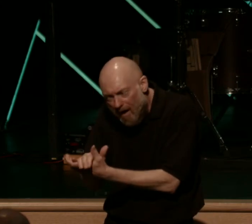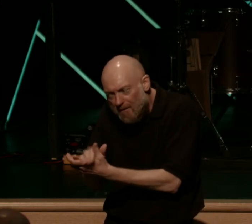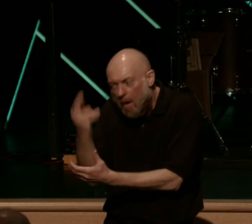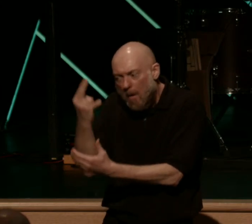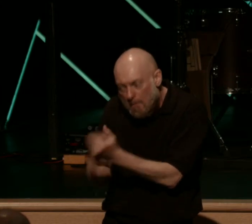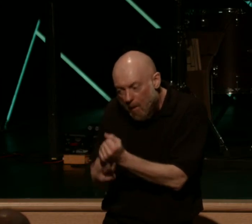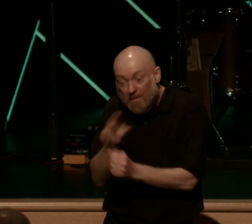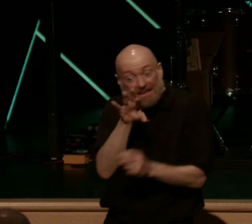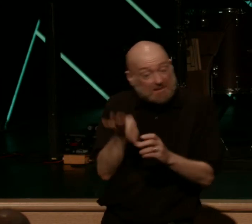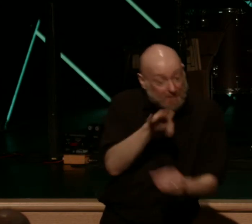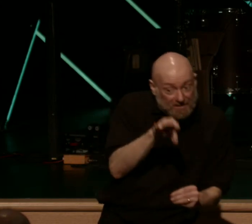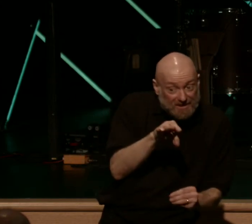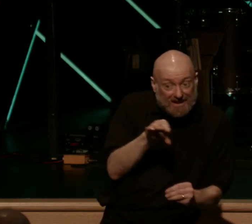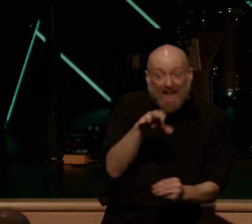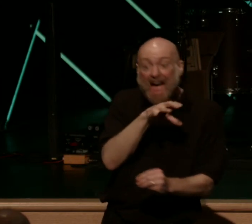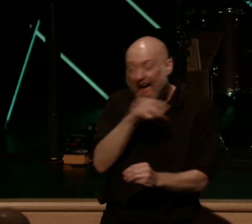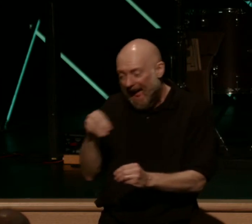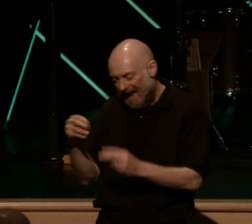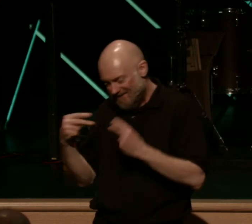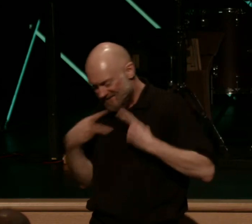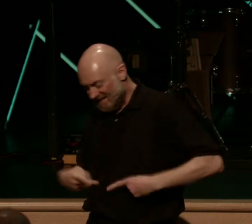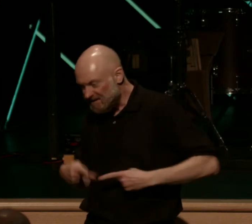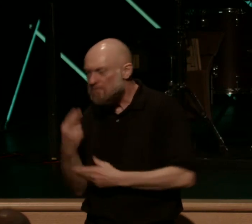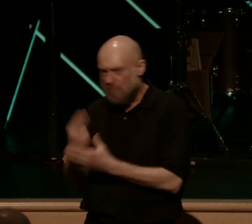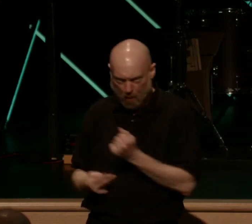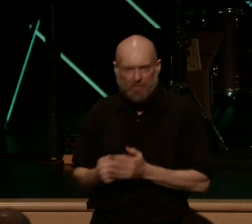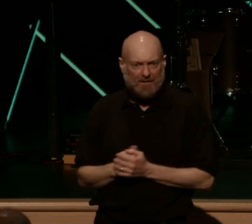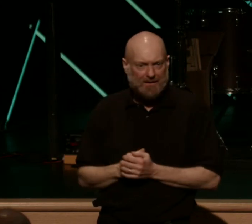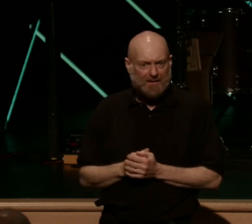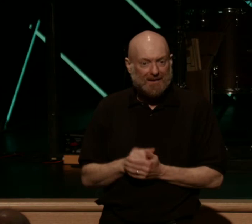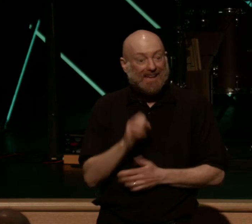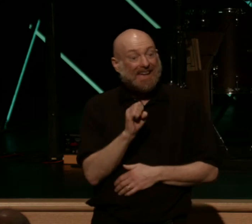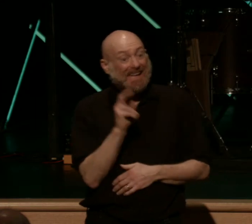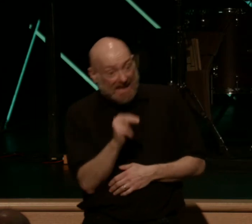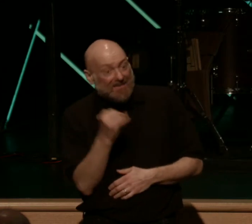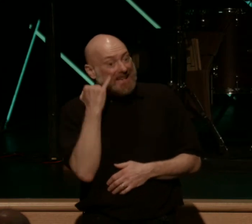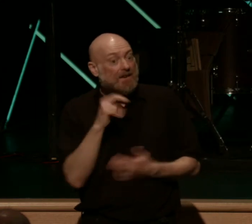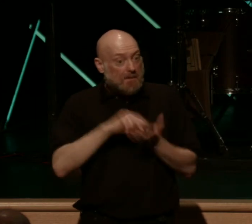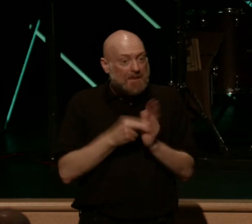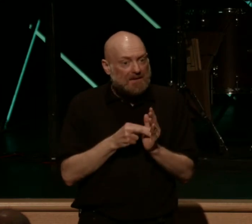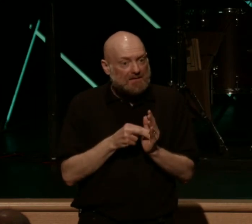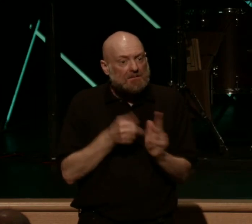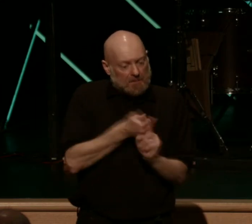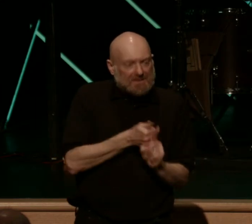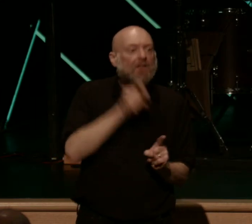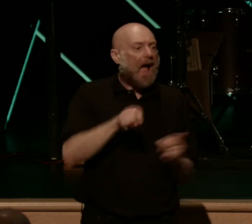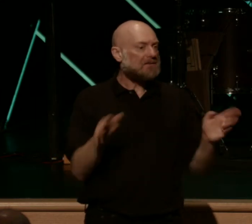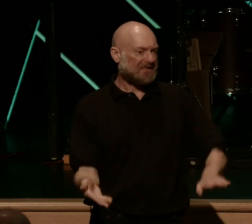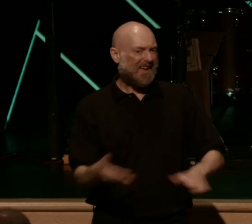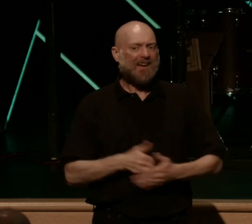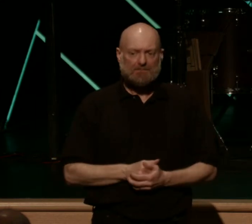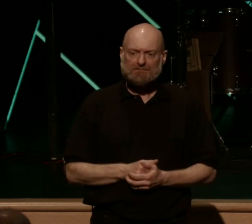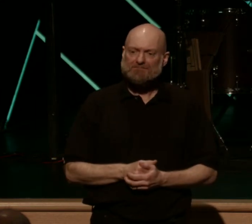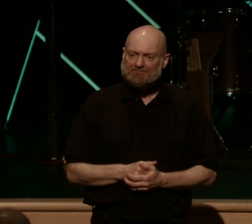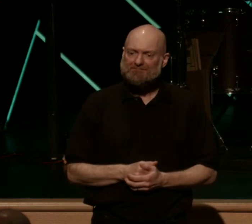both spiritually and physically, even if it means he has to die.